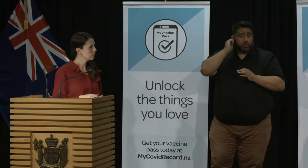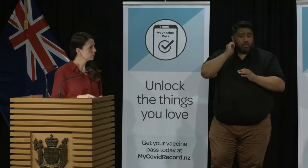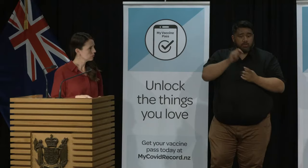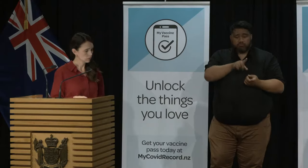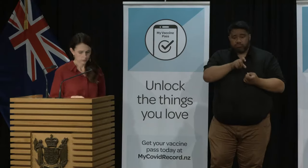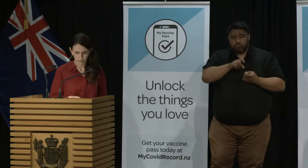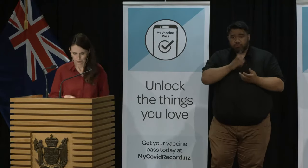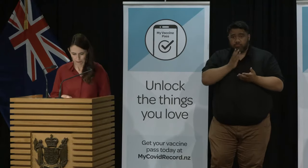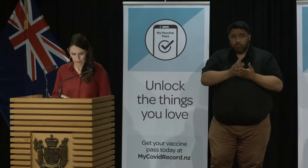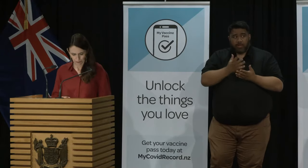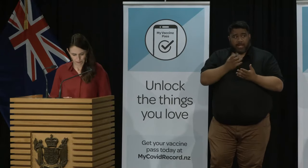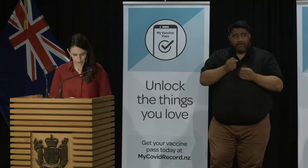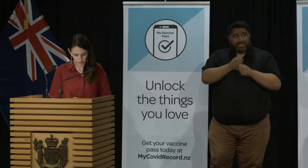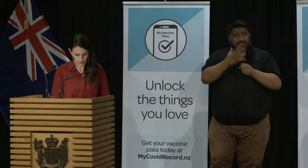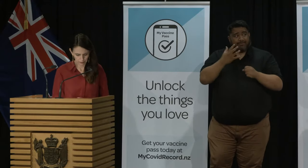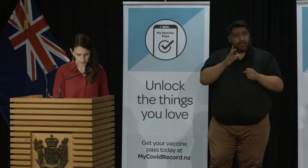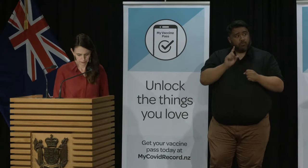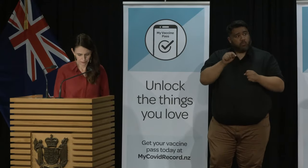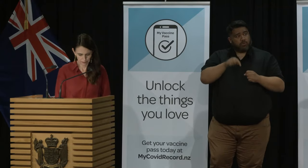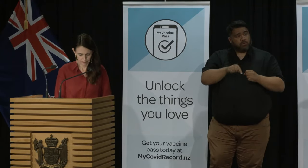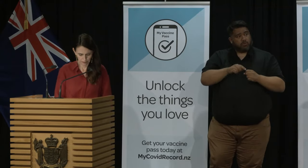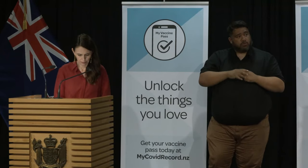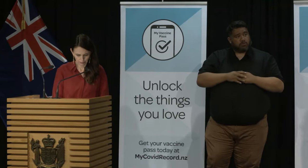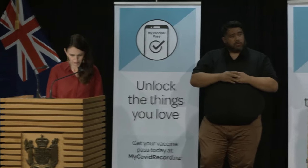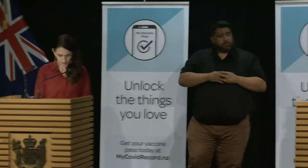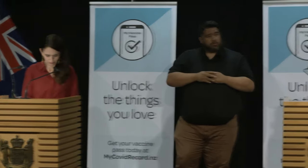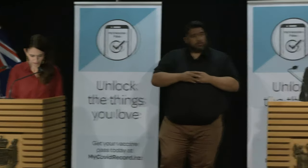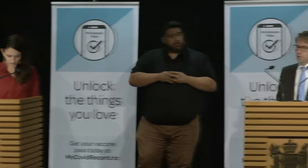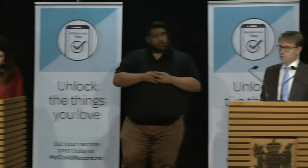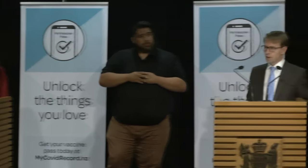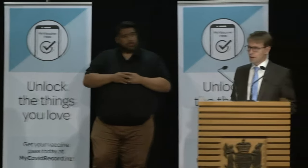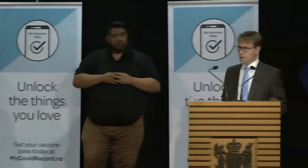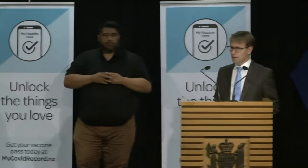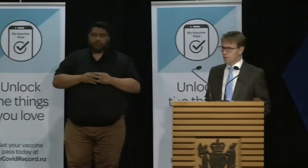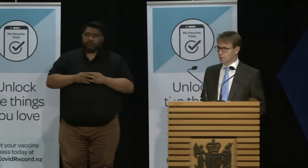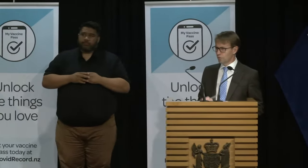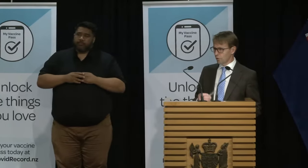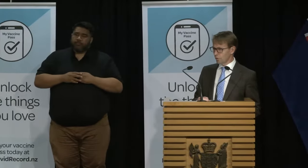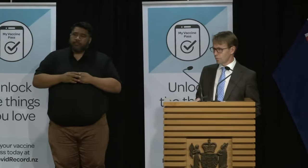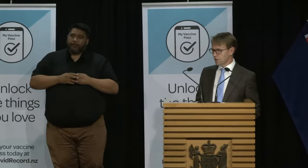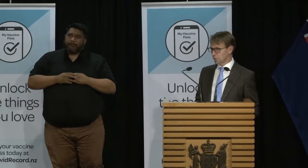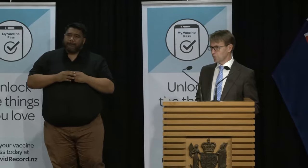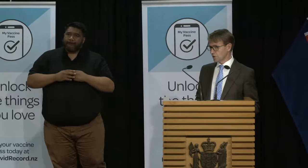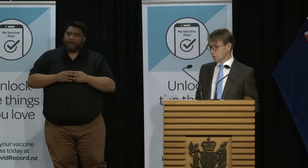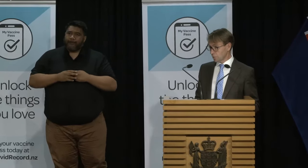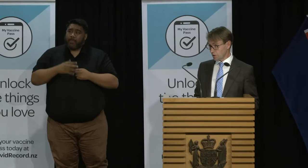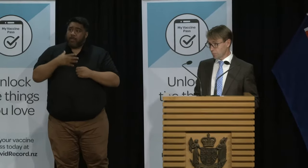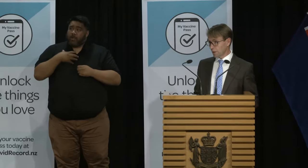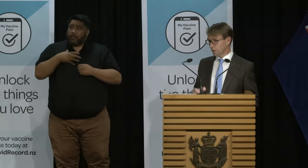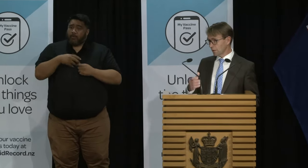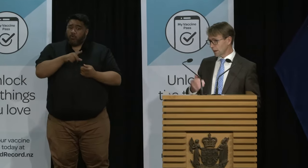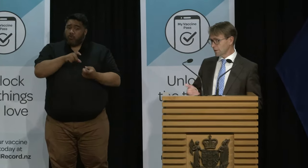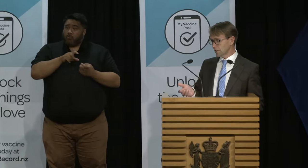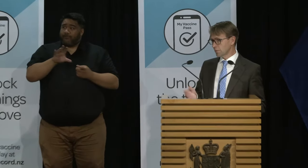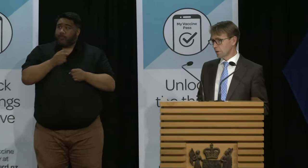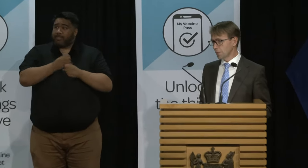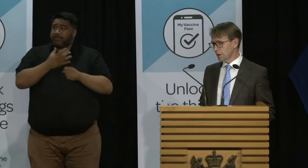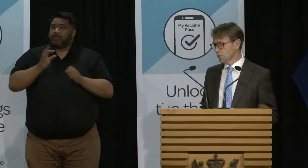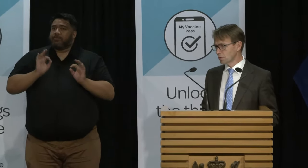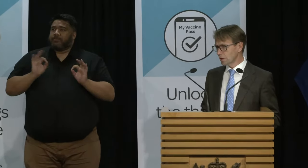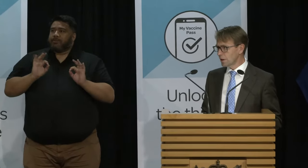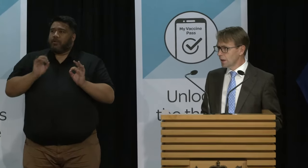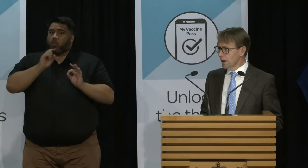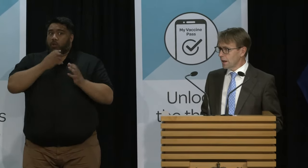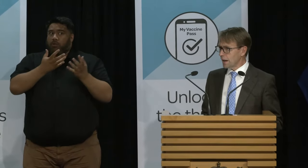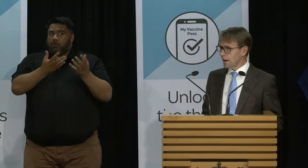and I guess what's your assessment of the situation there possibly We haven't had any further wastewater results we're expecting the latest one